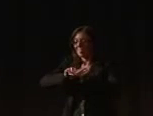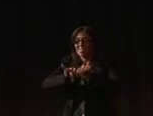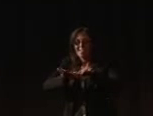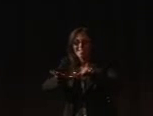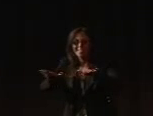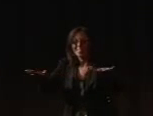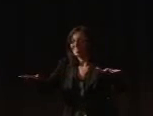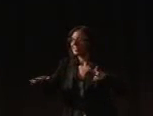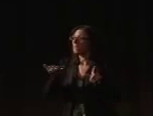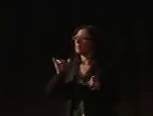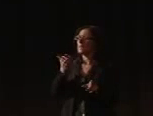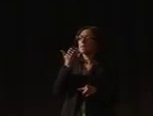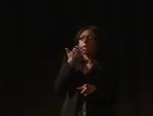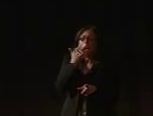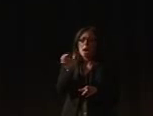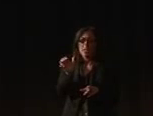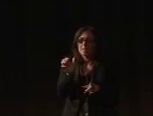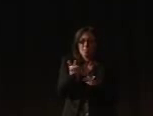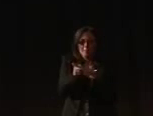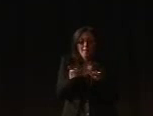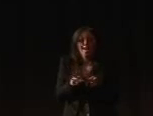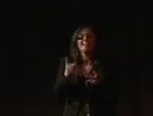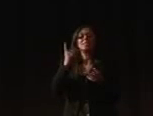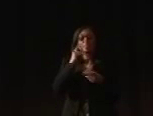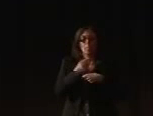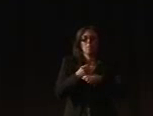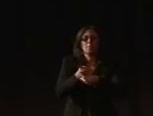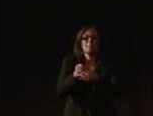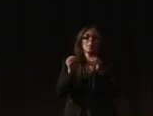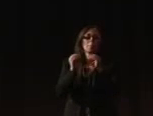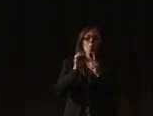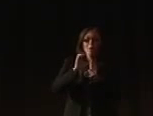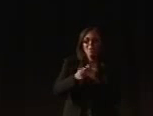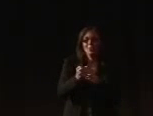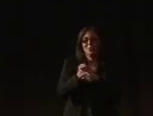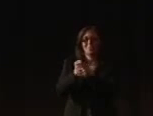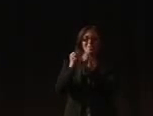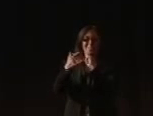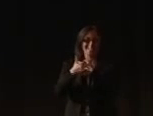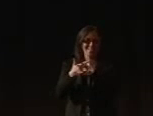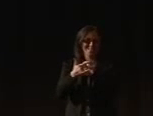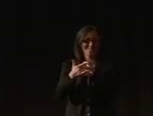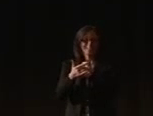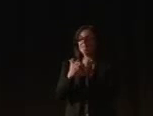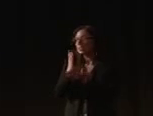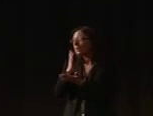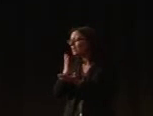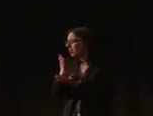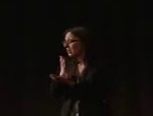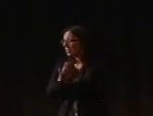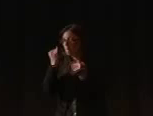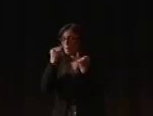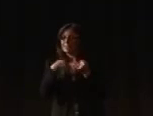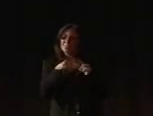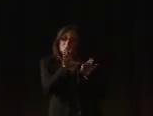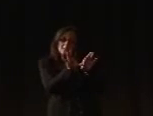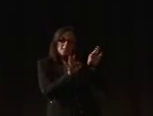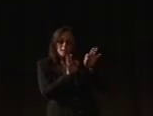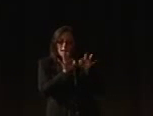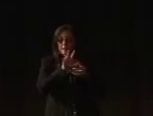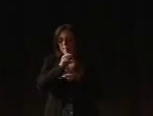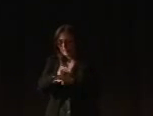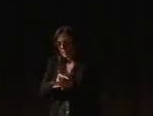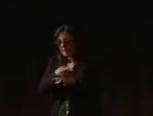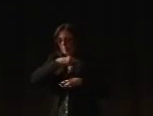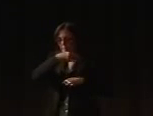the evolution of culture and technology. Some of our institutions have been selecting, replicating, and improving on